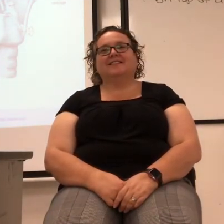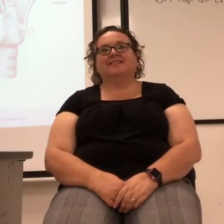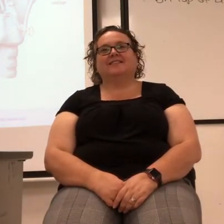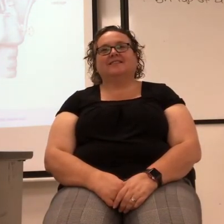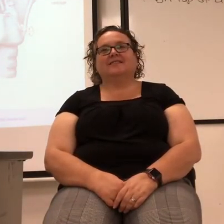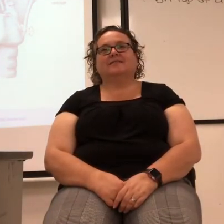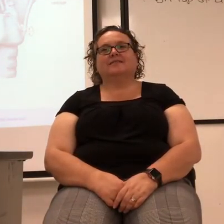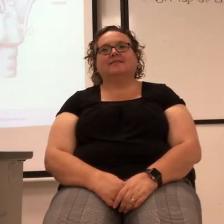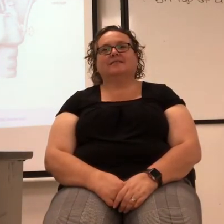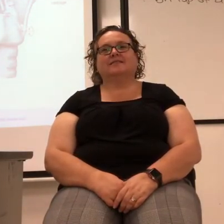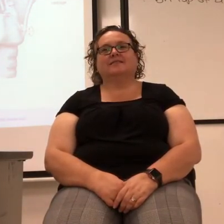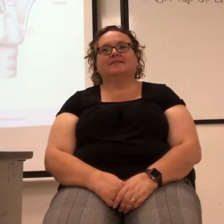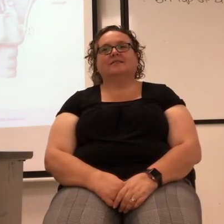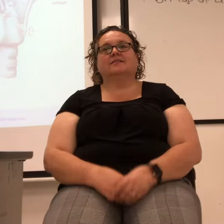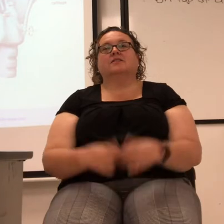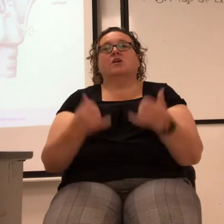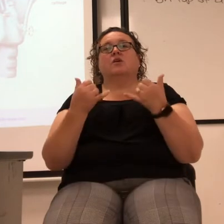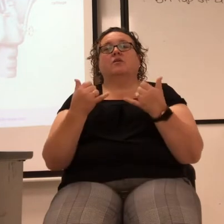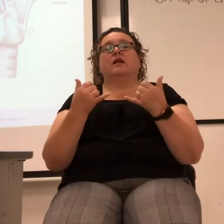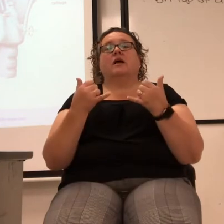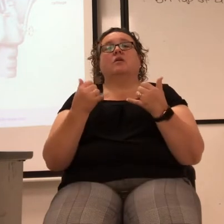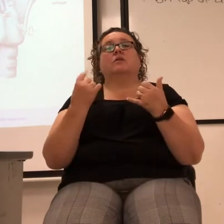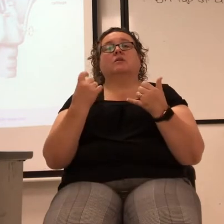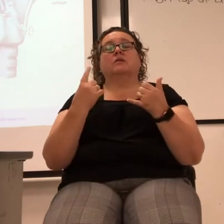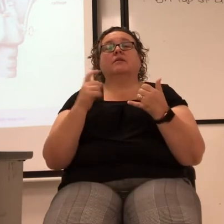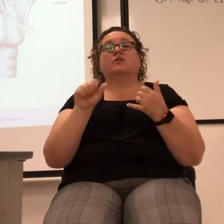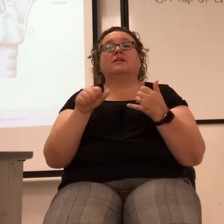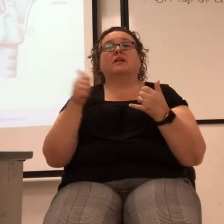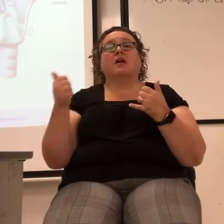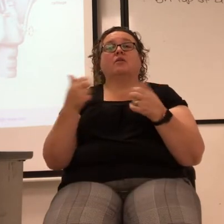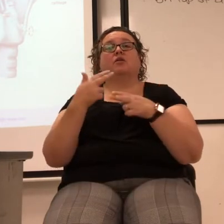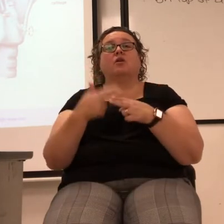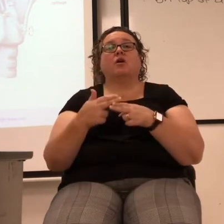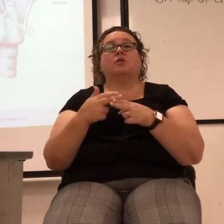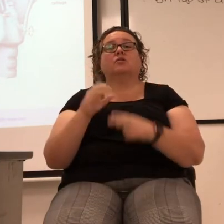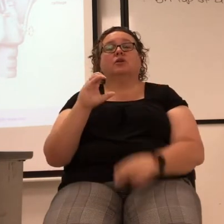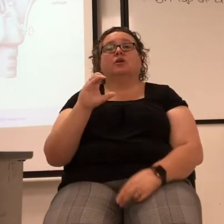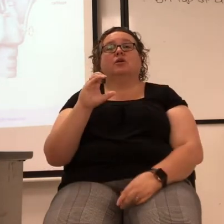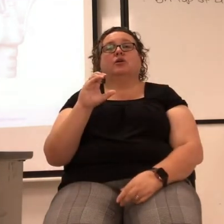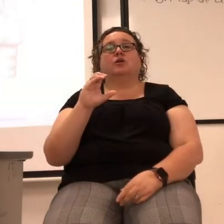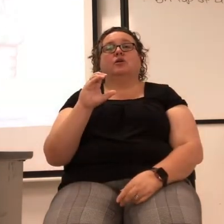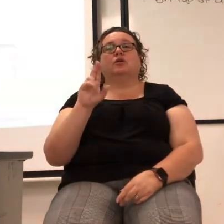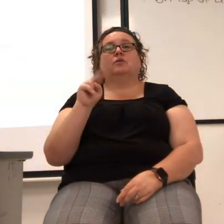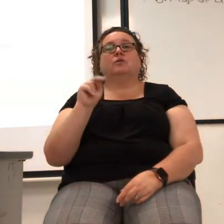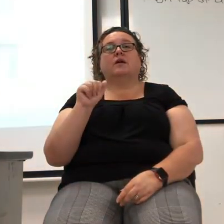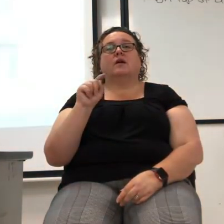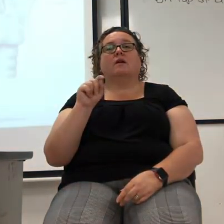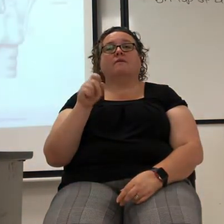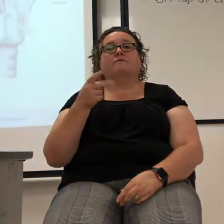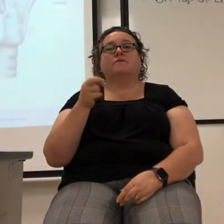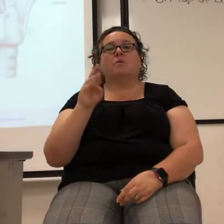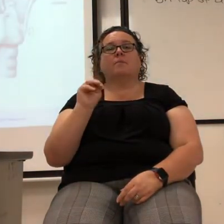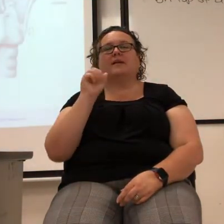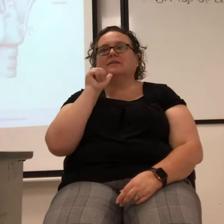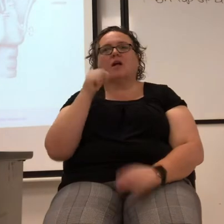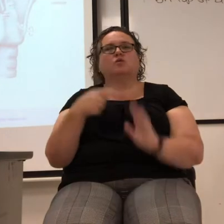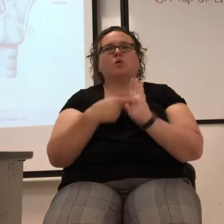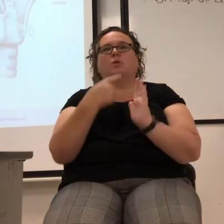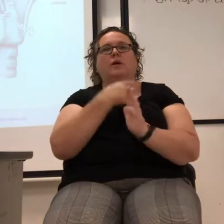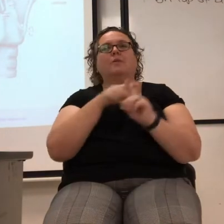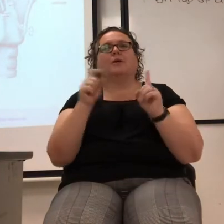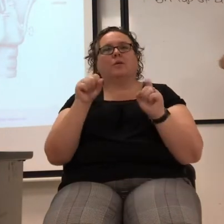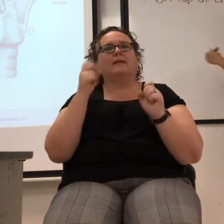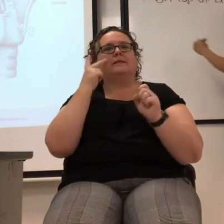Now, there's another cartilage called cuneiform cartilage, and it's not shown here, but you can see it in other